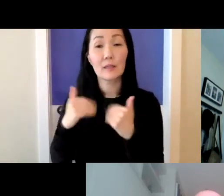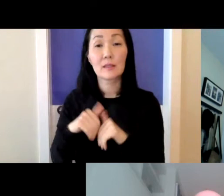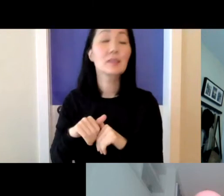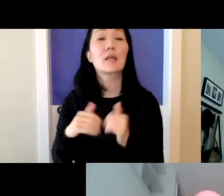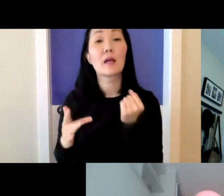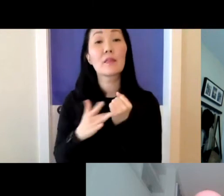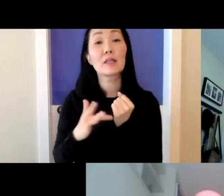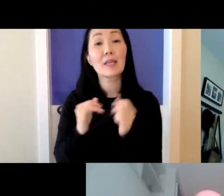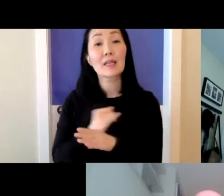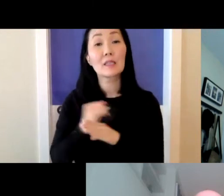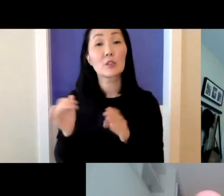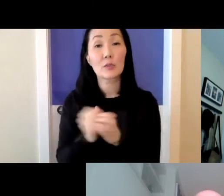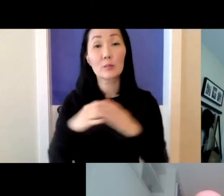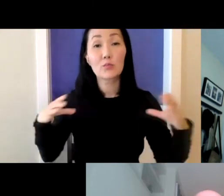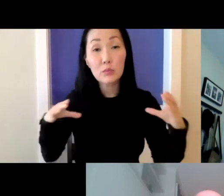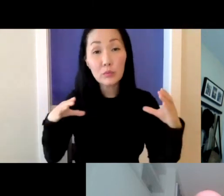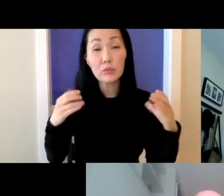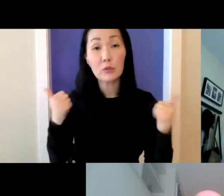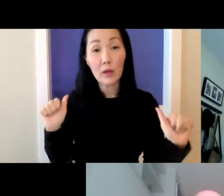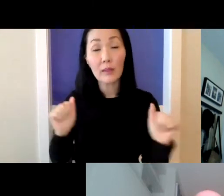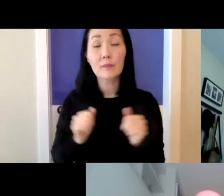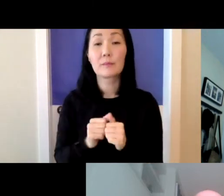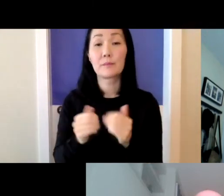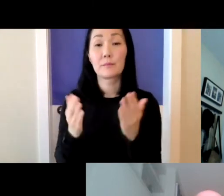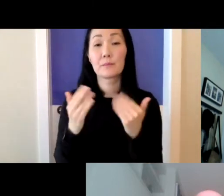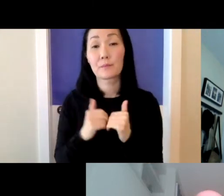industry. Great. I think a lot of these